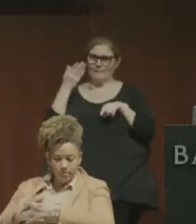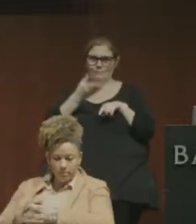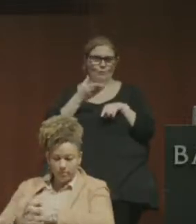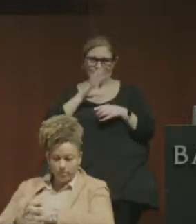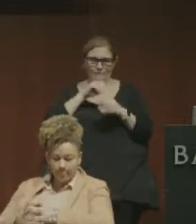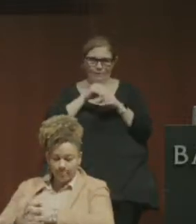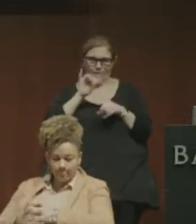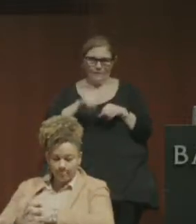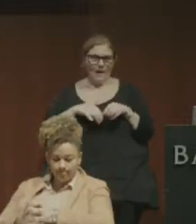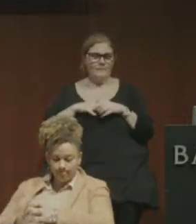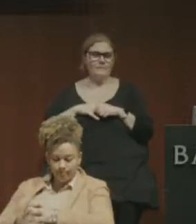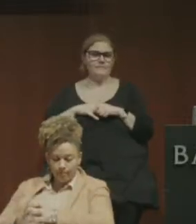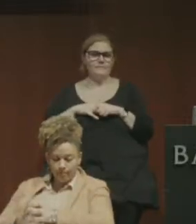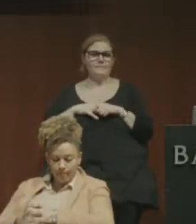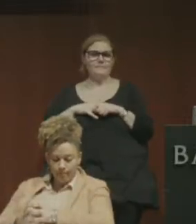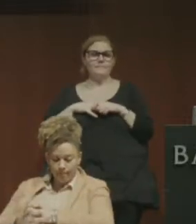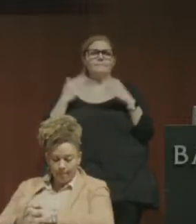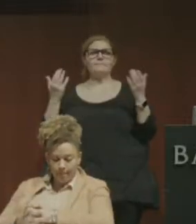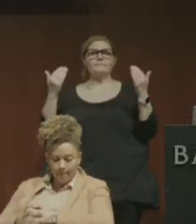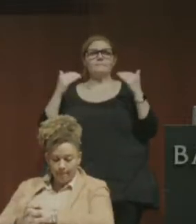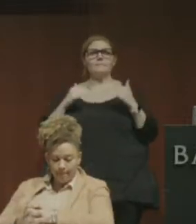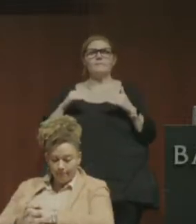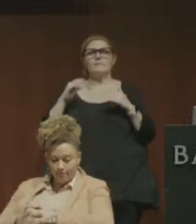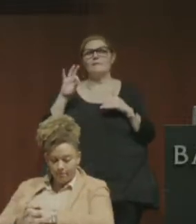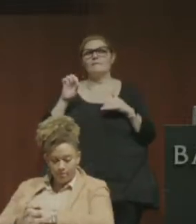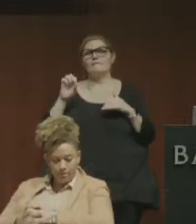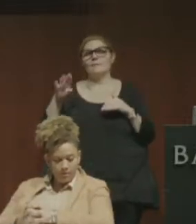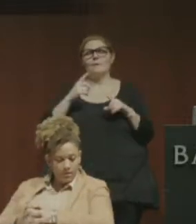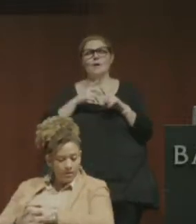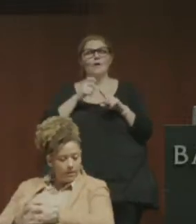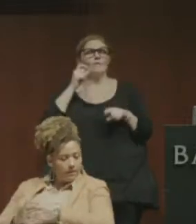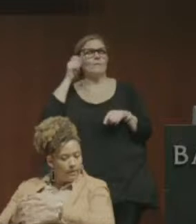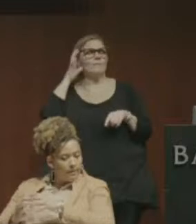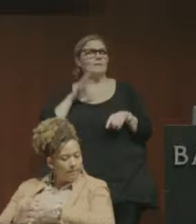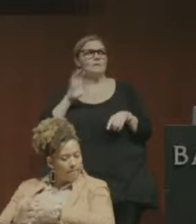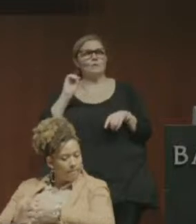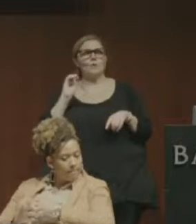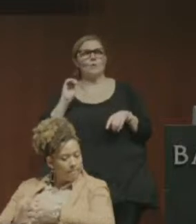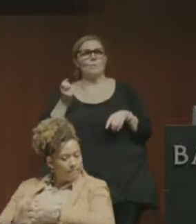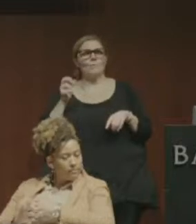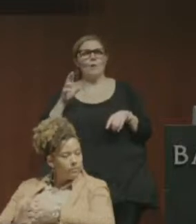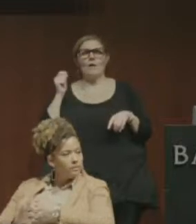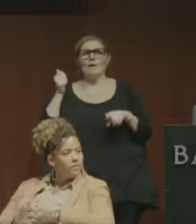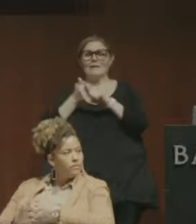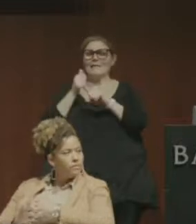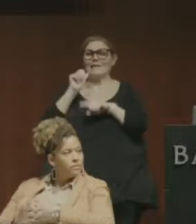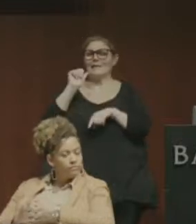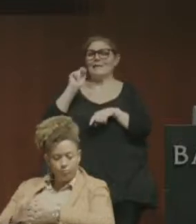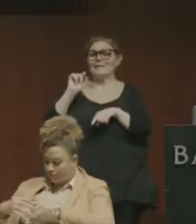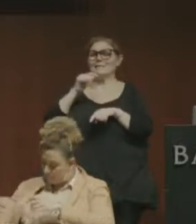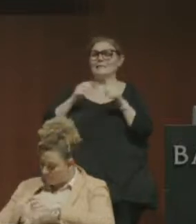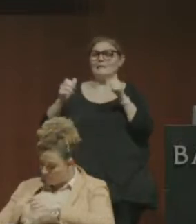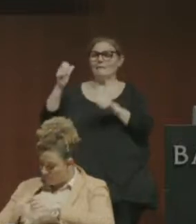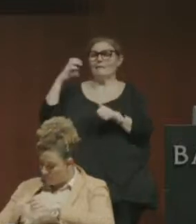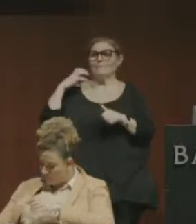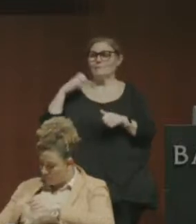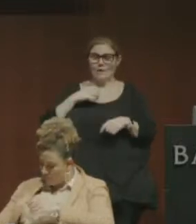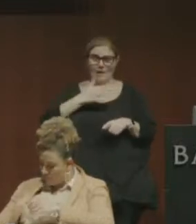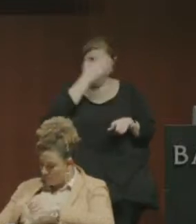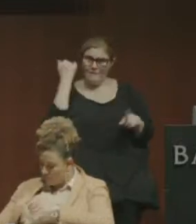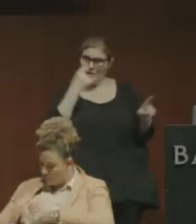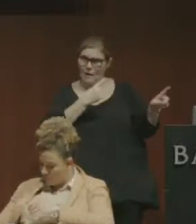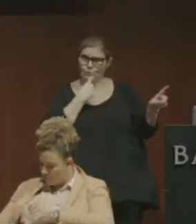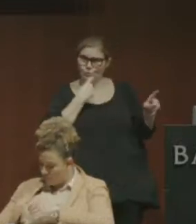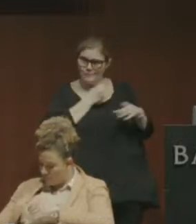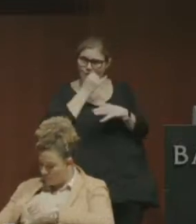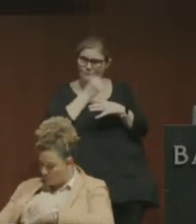discourse. In February, I heard from Mr. Omard, the Antigua commissioner, that he hadn't forgotten my